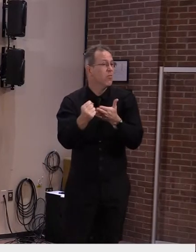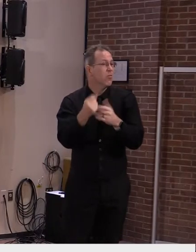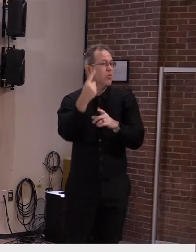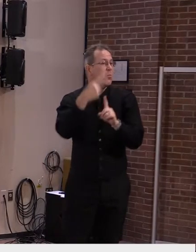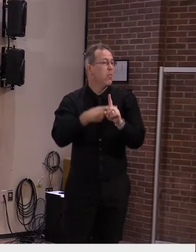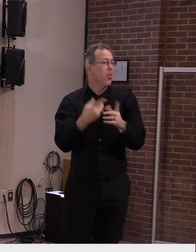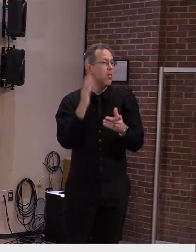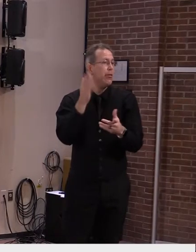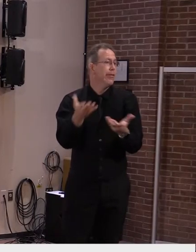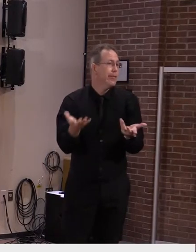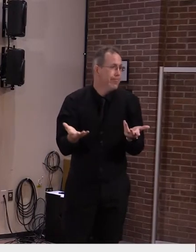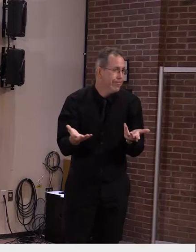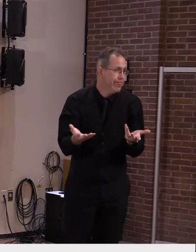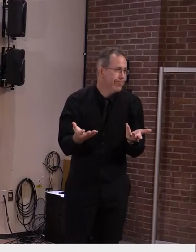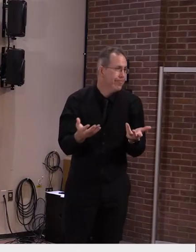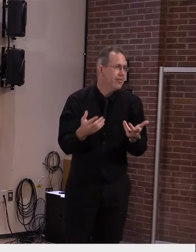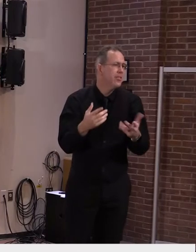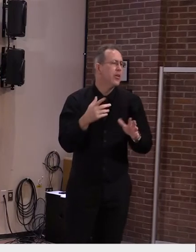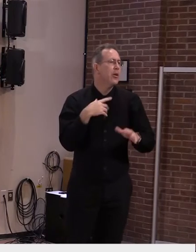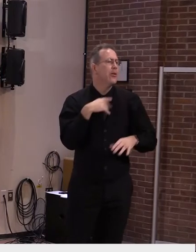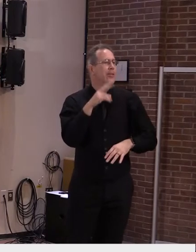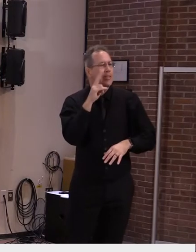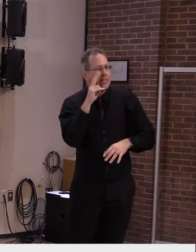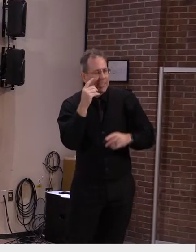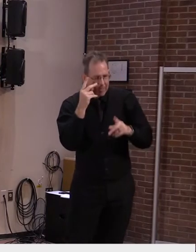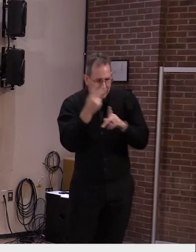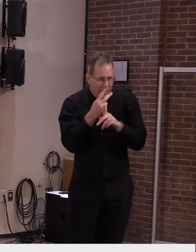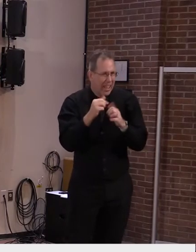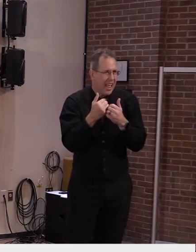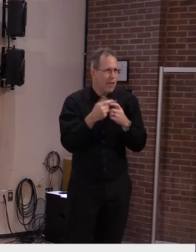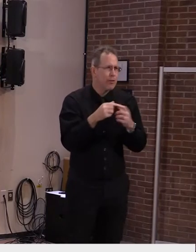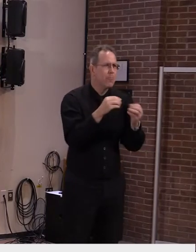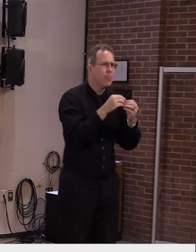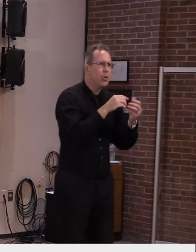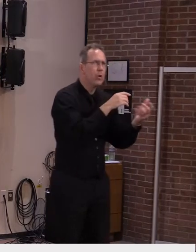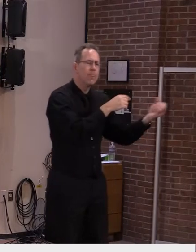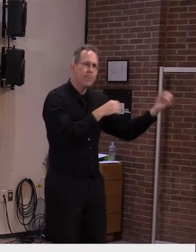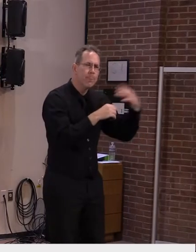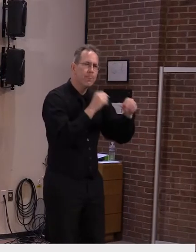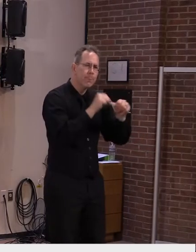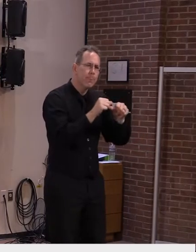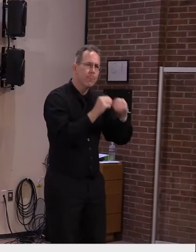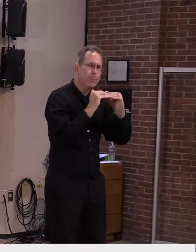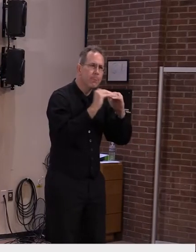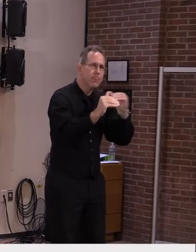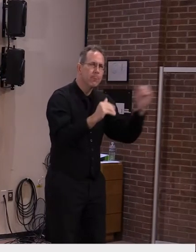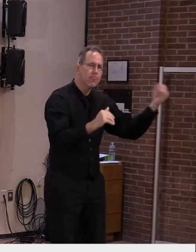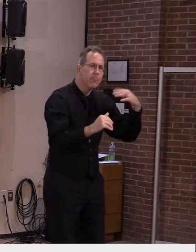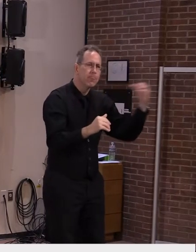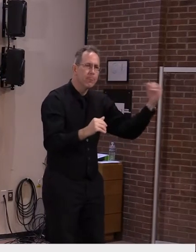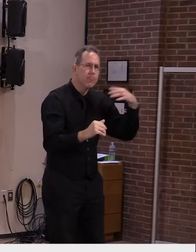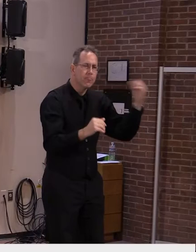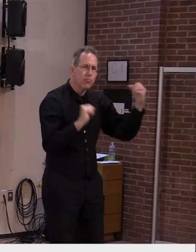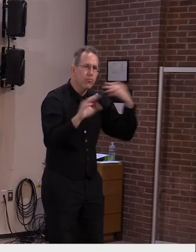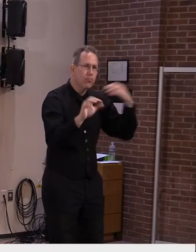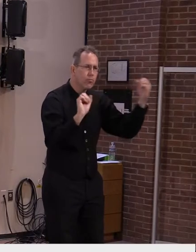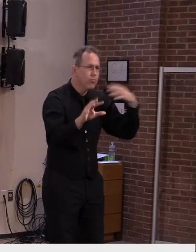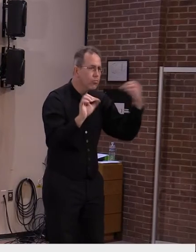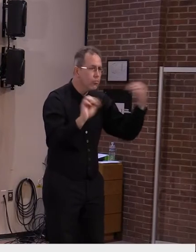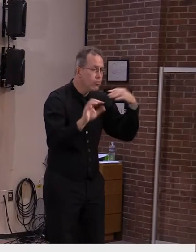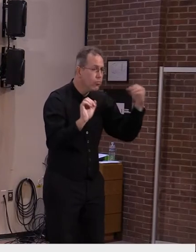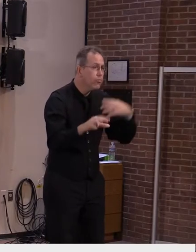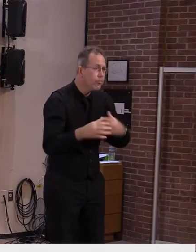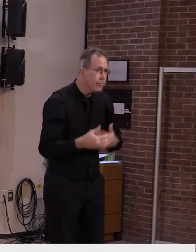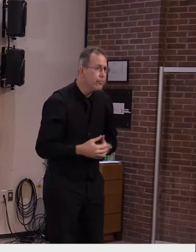We need a really good supply chain in order to keep that going. And what's encouraging is what the governor